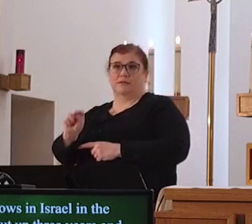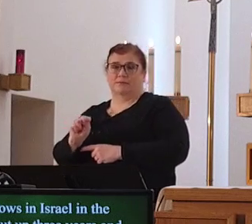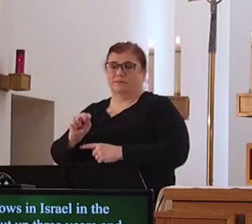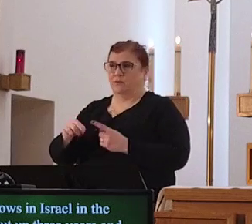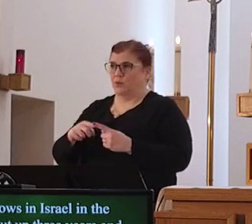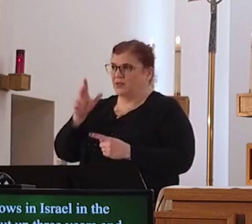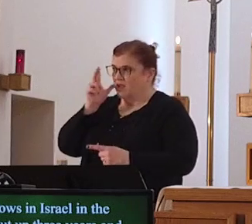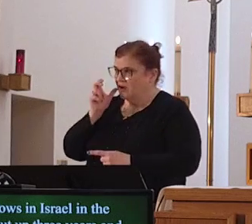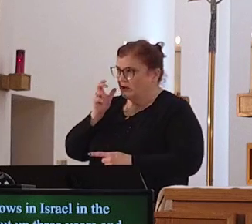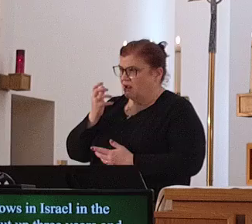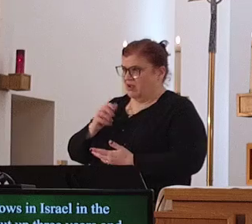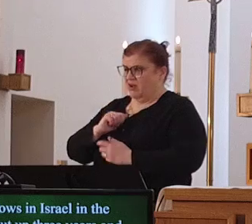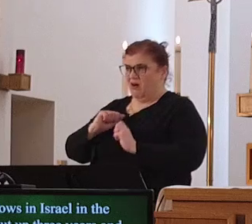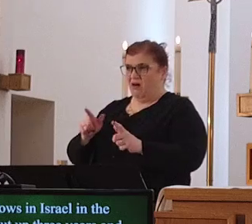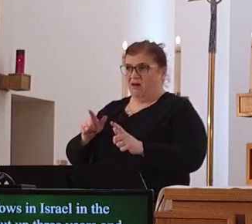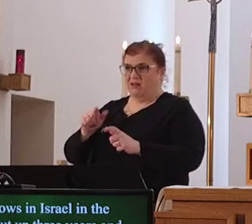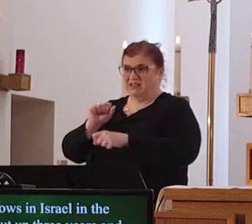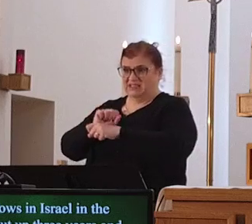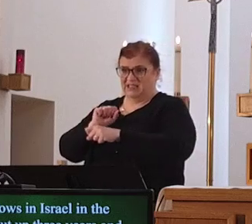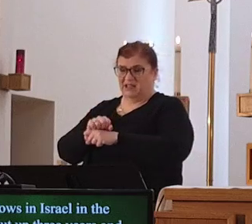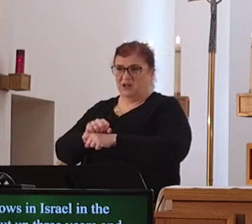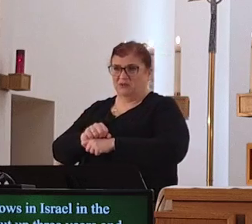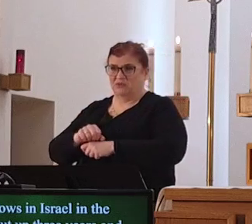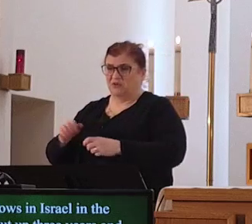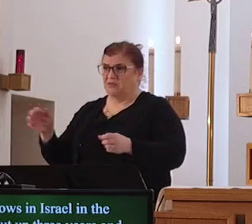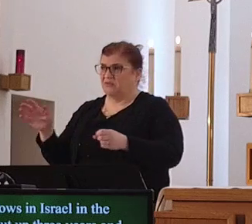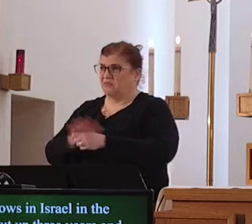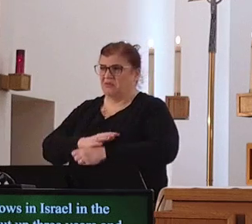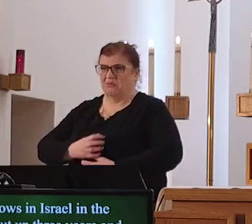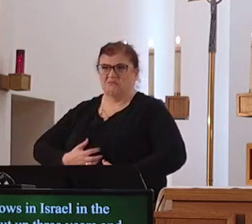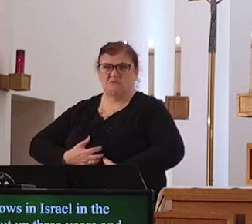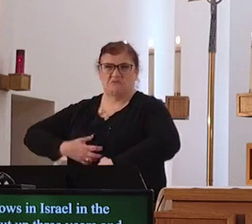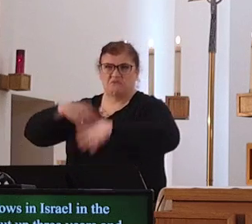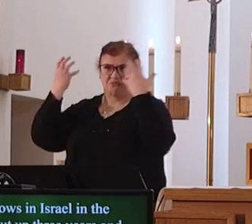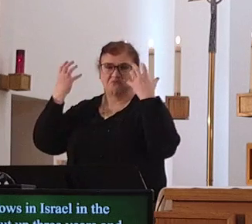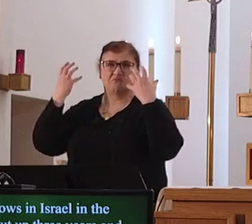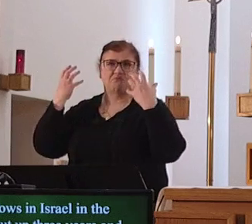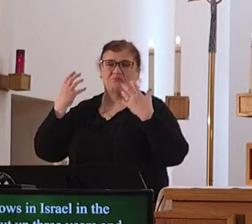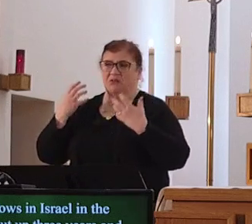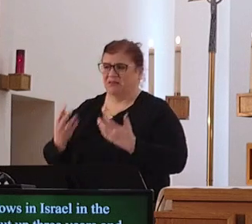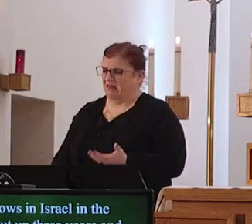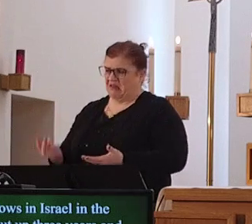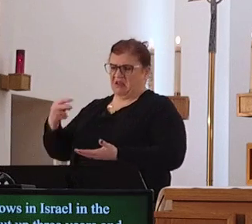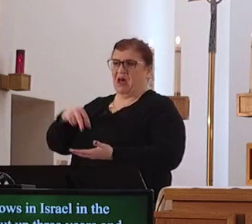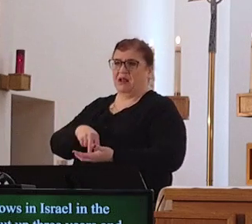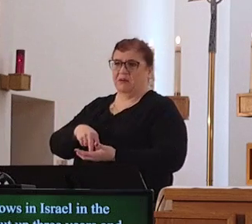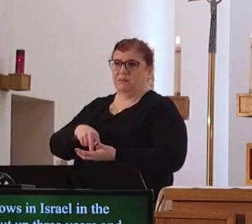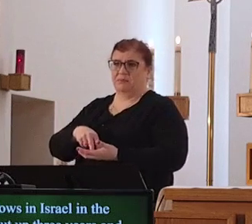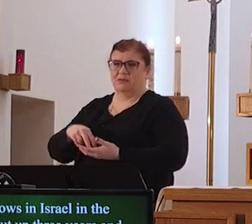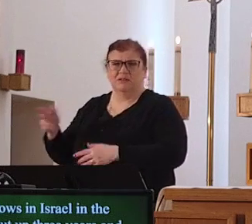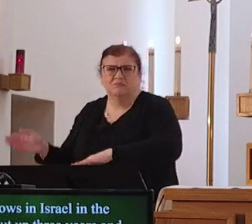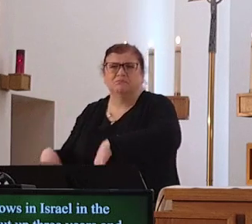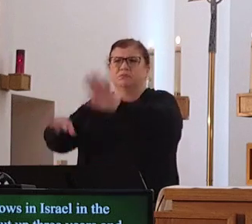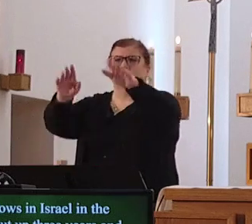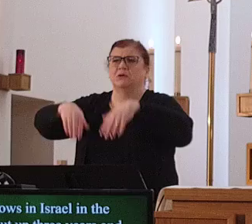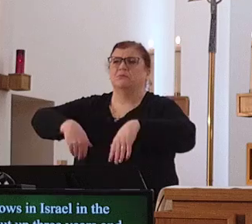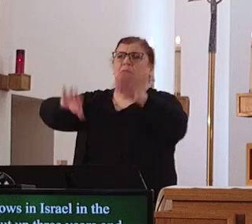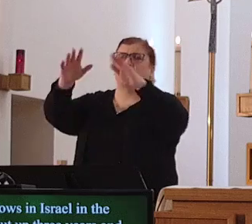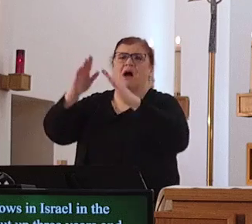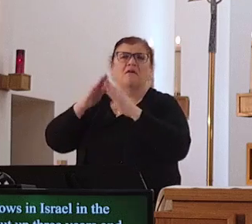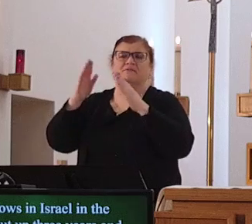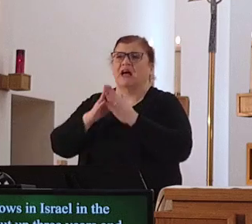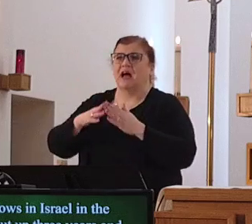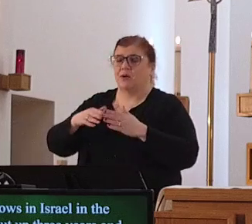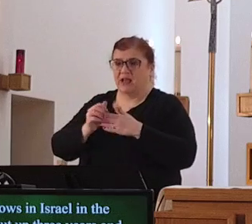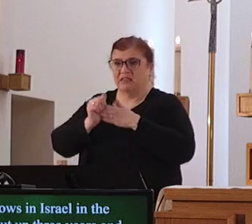heard this, all in the synagogue were filled with rage. They got up, drove him out of the town, and led